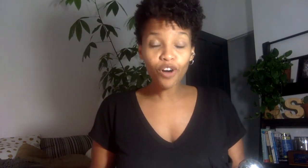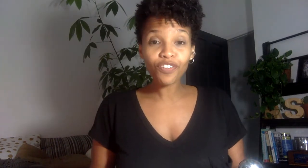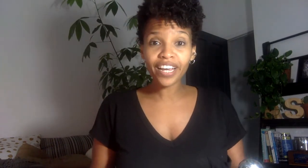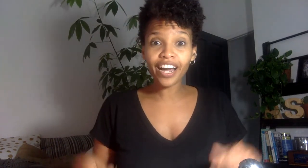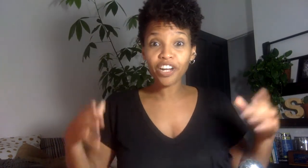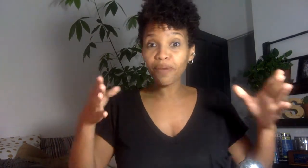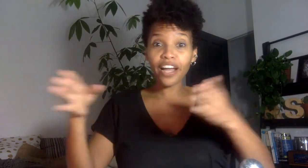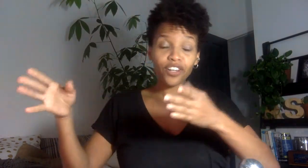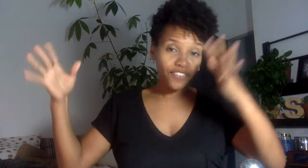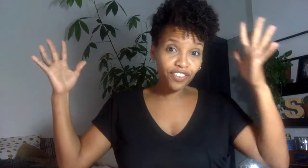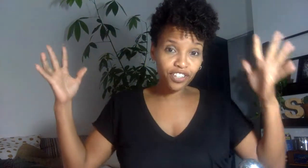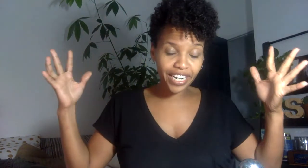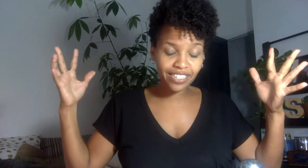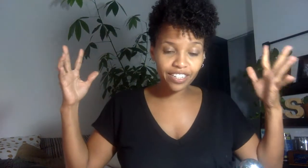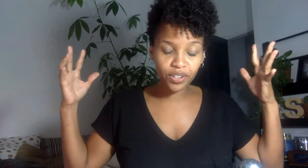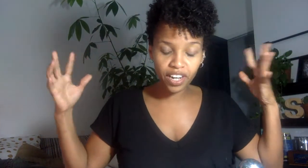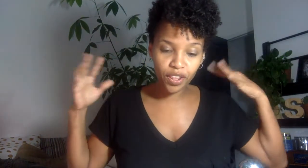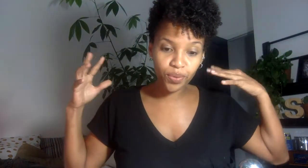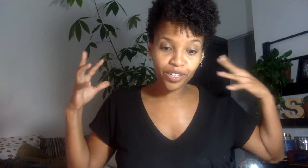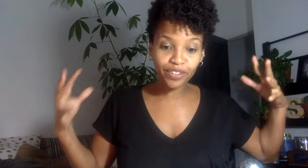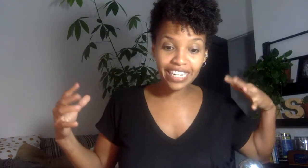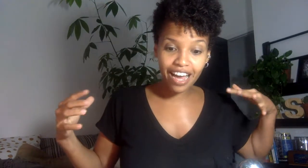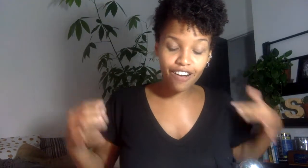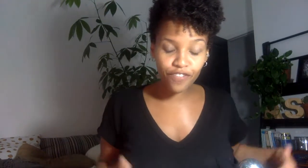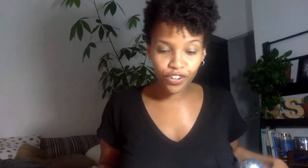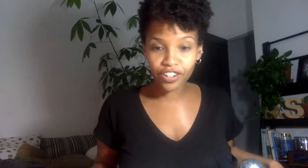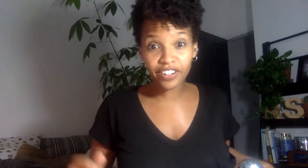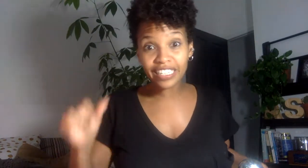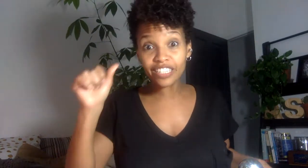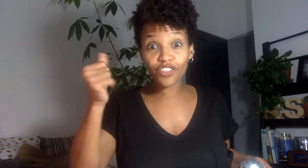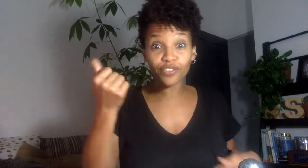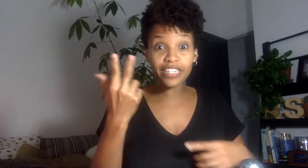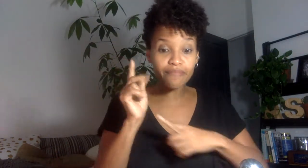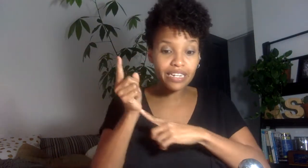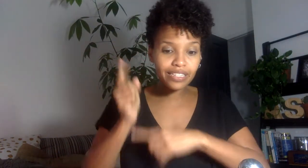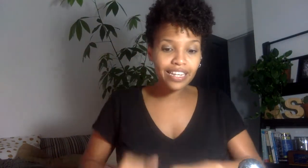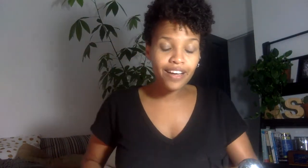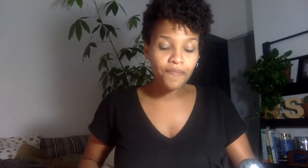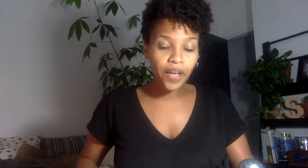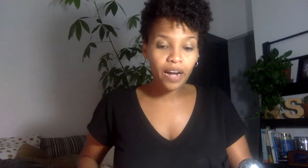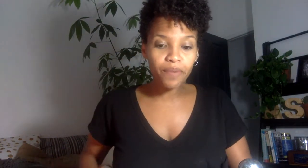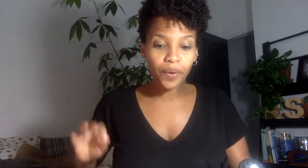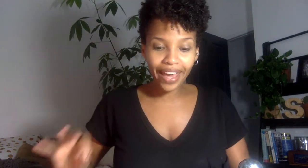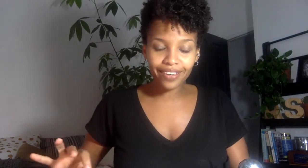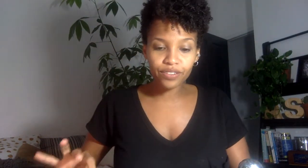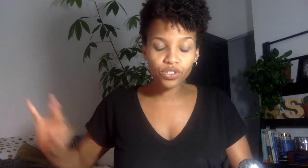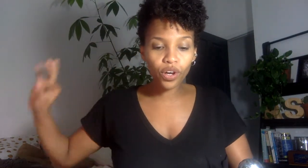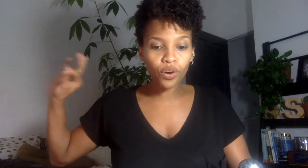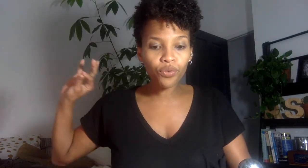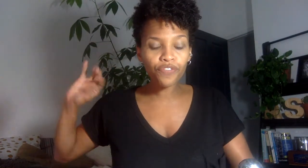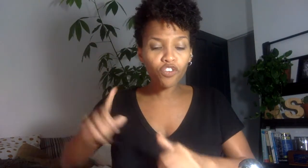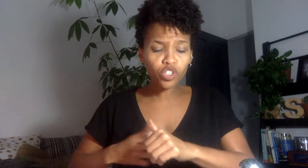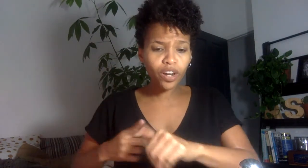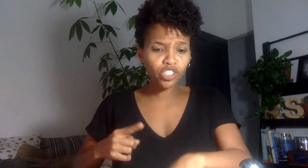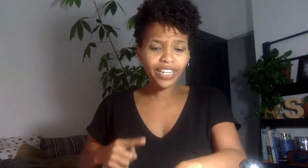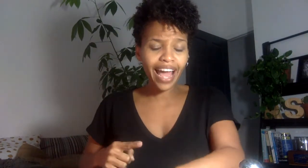that got your mind off of the craziness going on in the world right now for at least 13 minutes. Okay, so the first question I had,